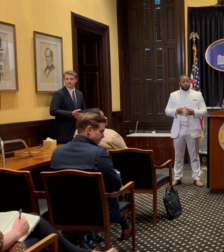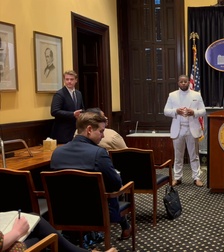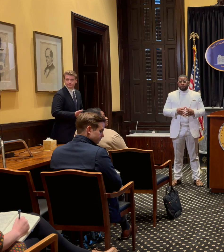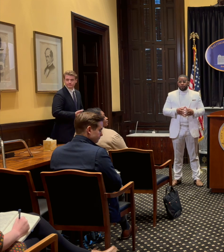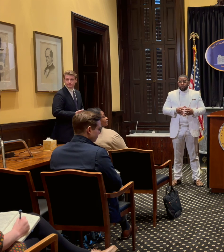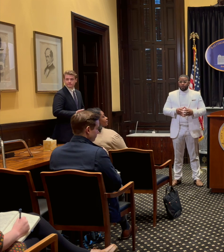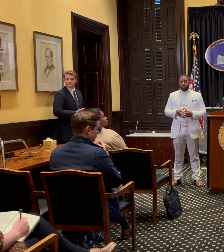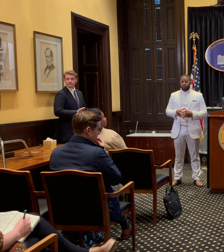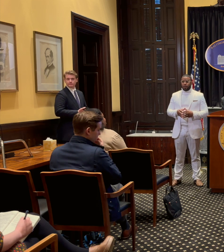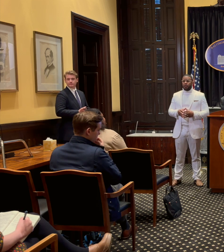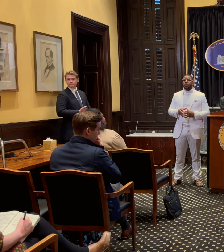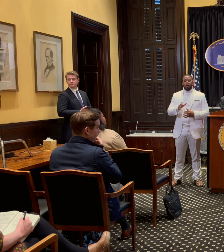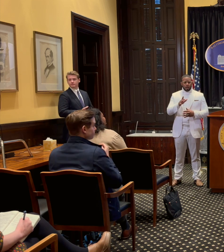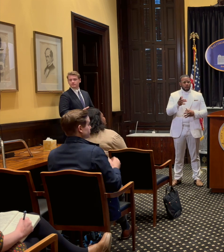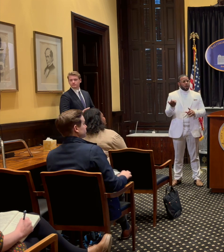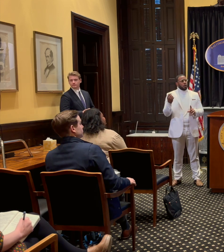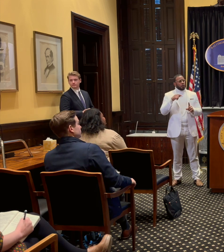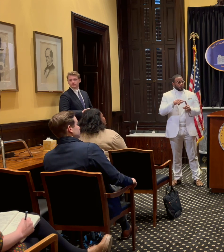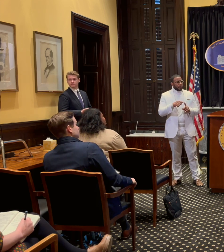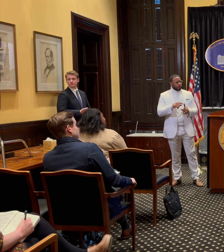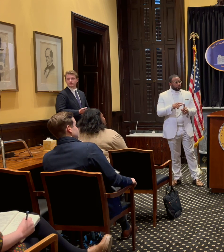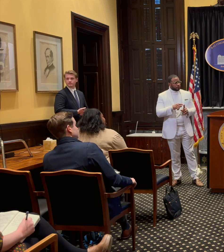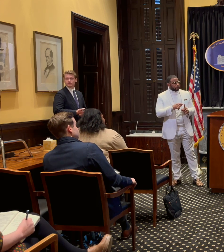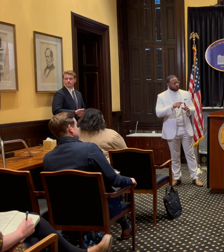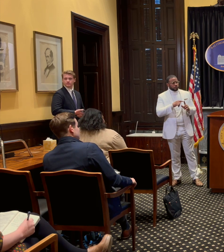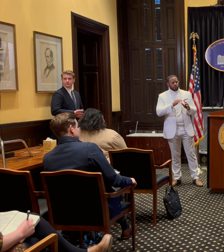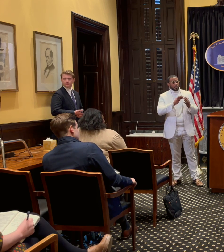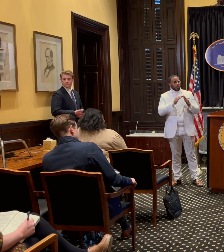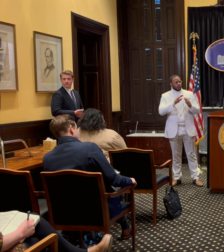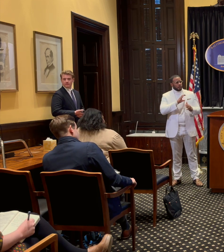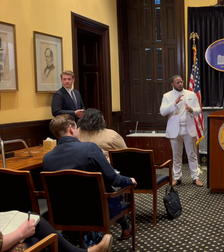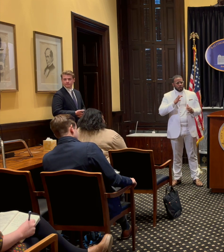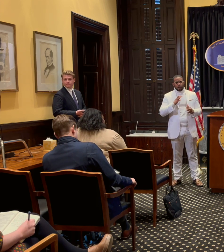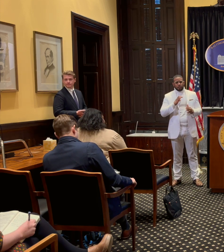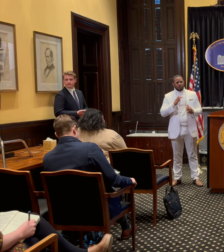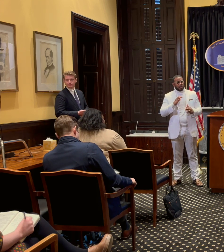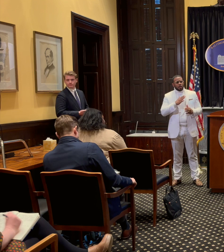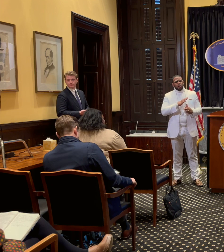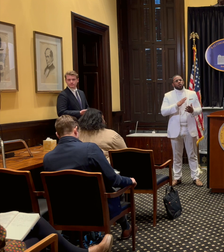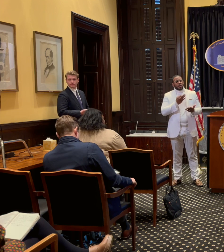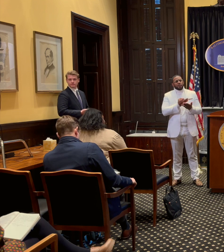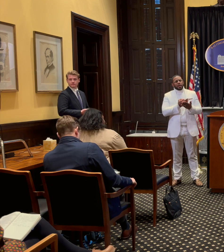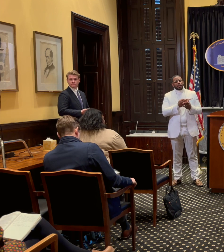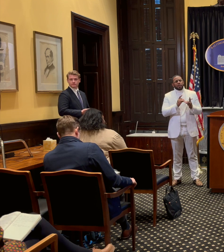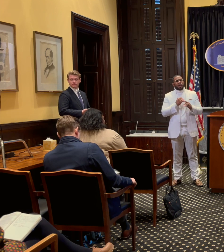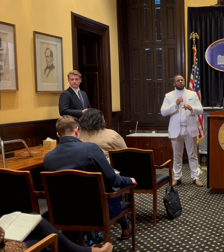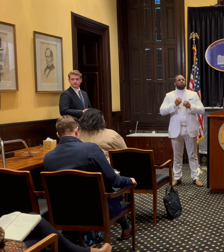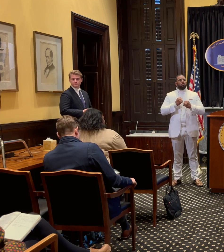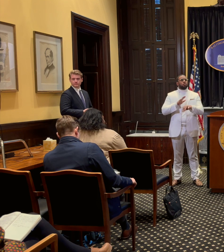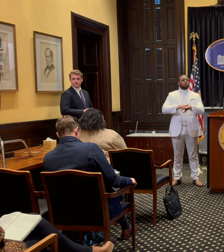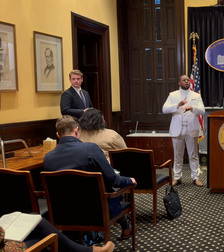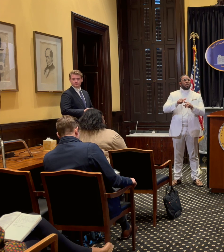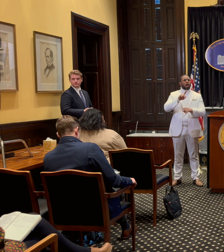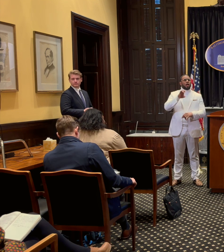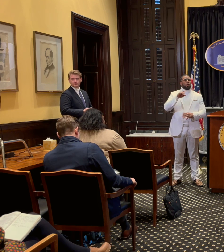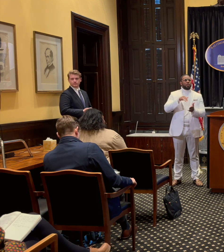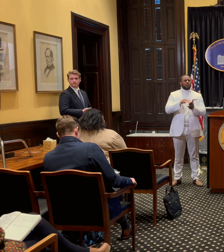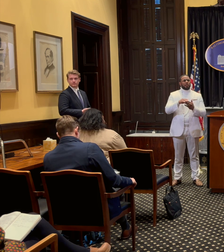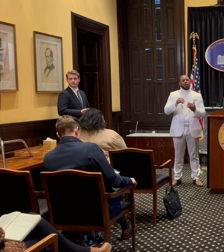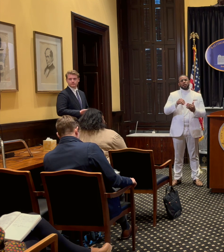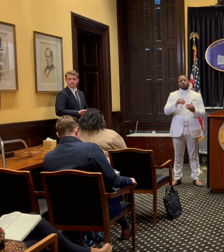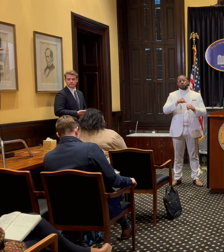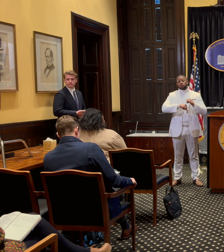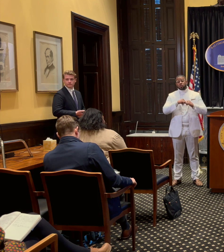that. So going back to last night's city council hearing, your finance department had some pretty strong warnings about a $100 million